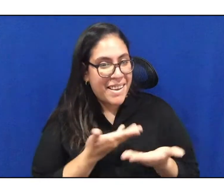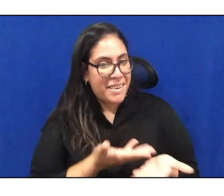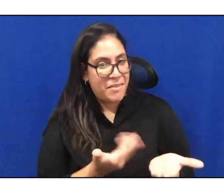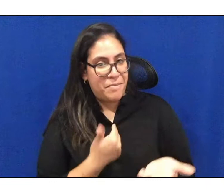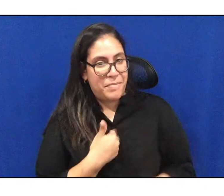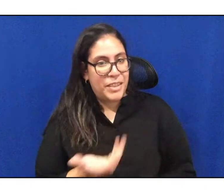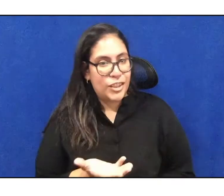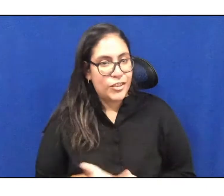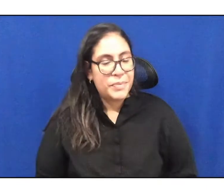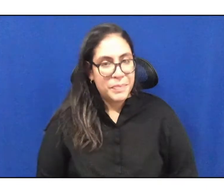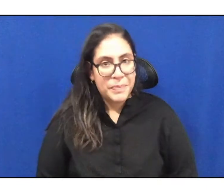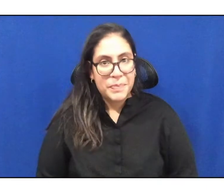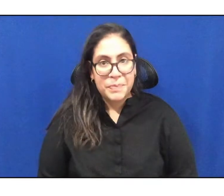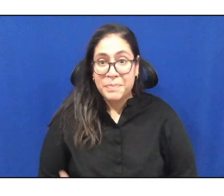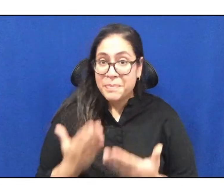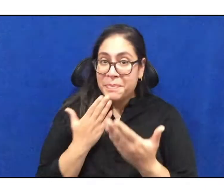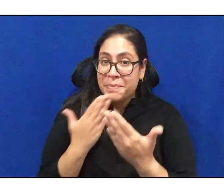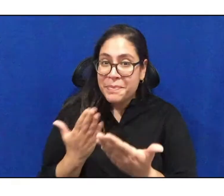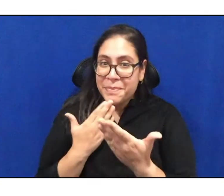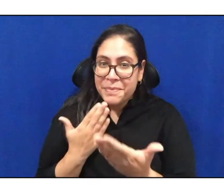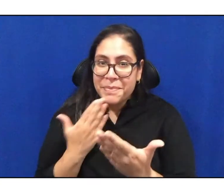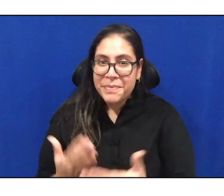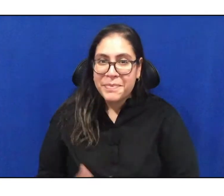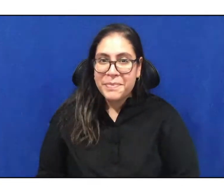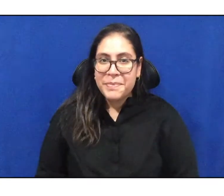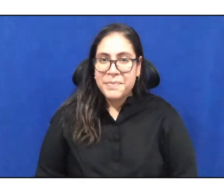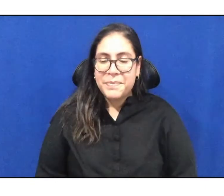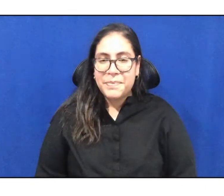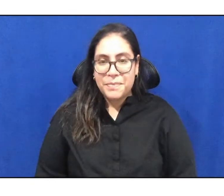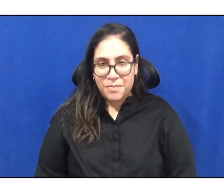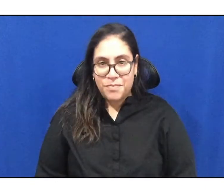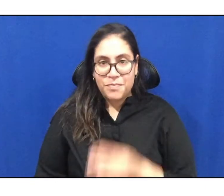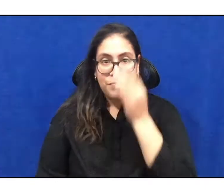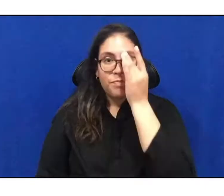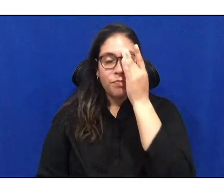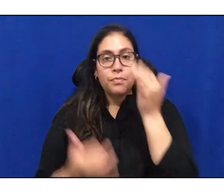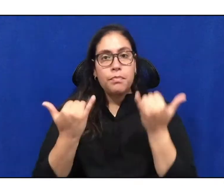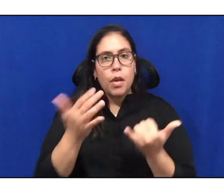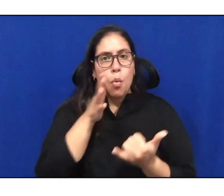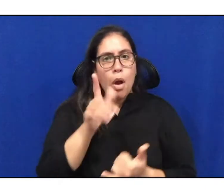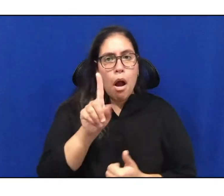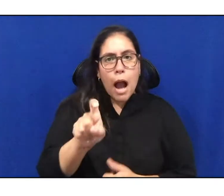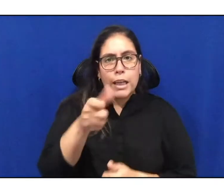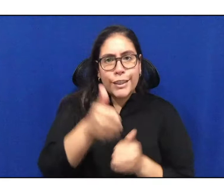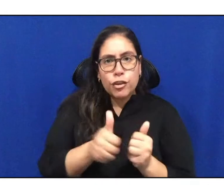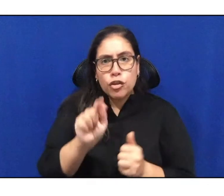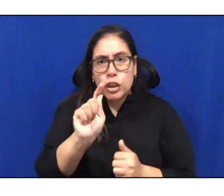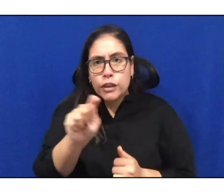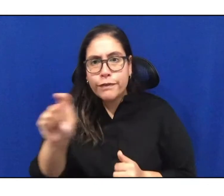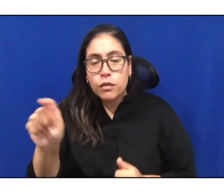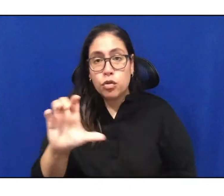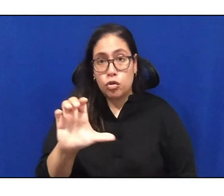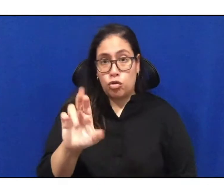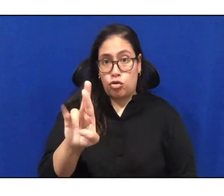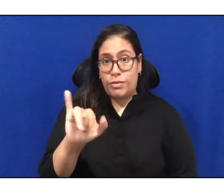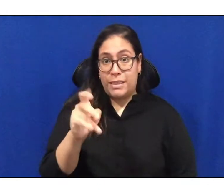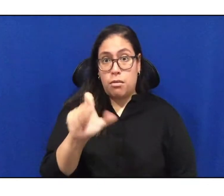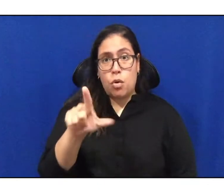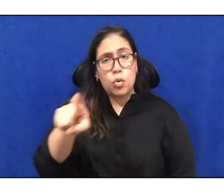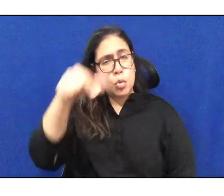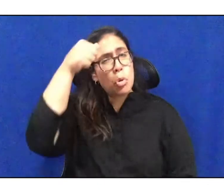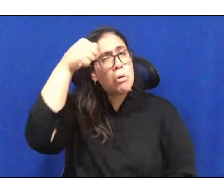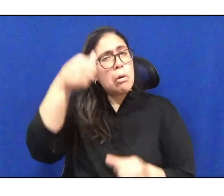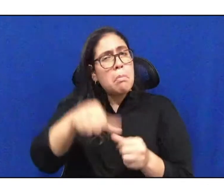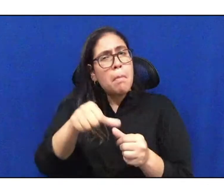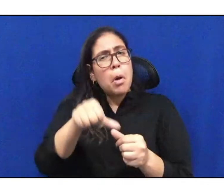Thank you. Thank you. So I will ask each of you, starting with Crystal, do you remember when you first